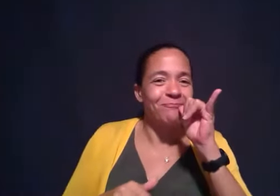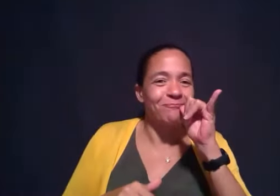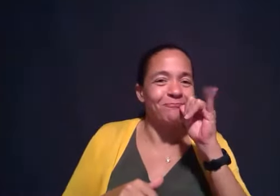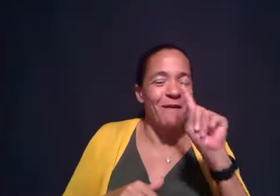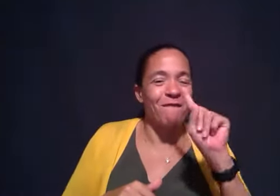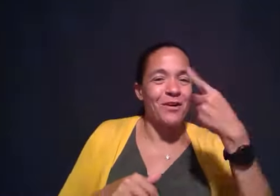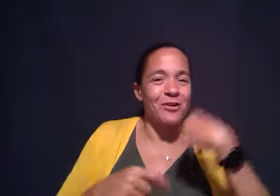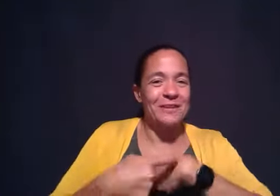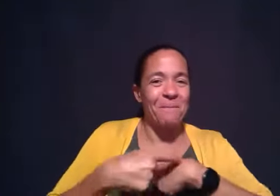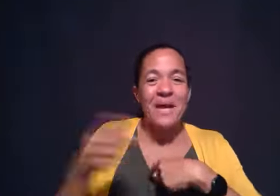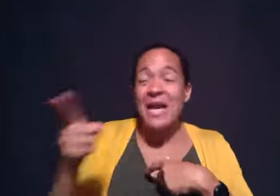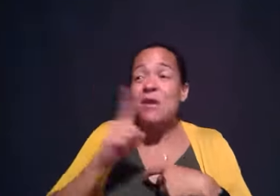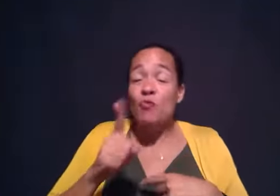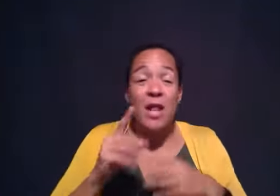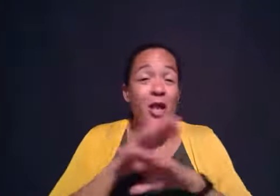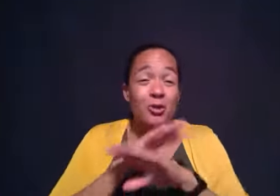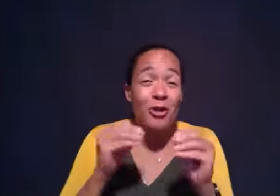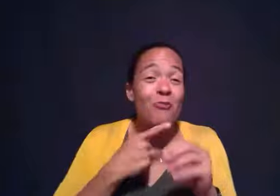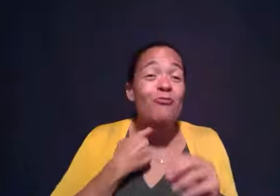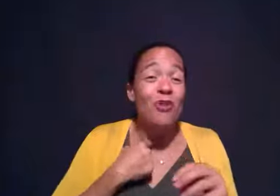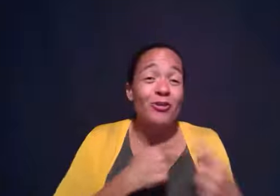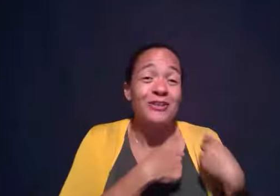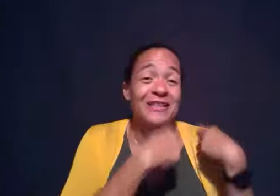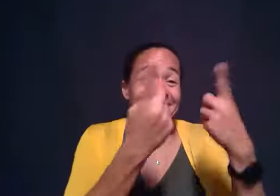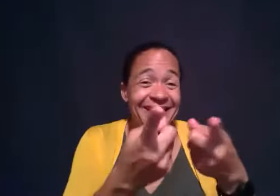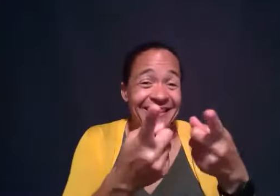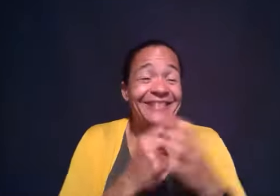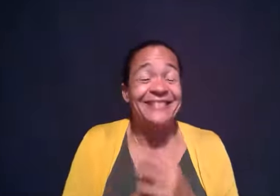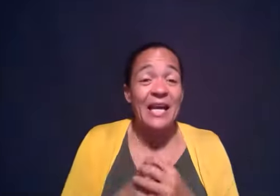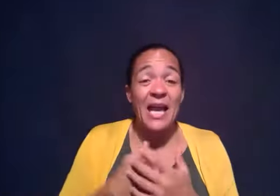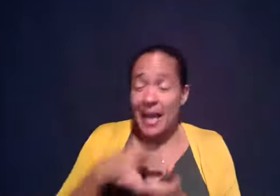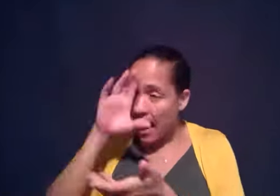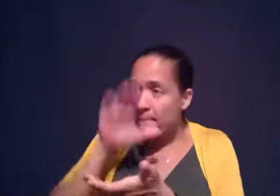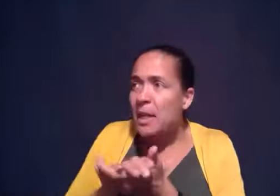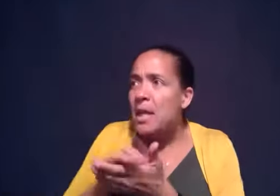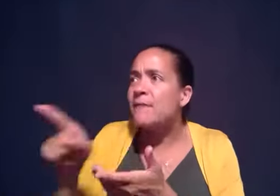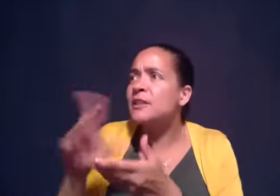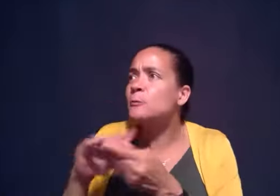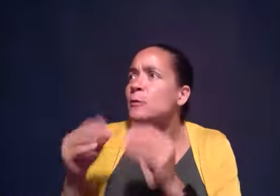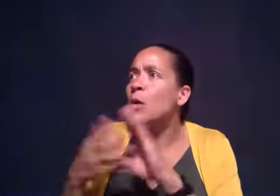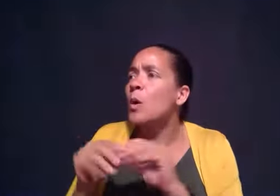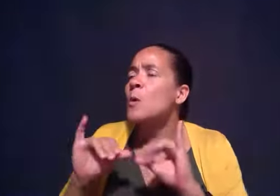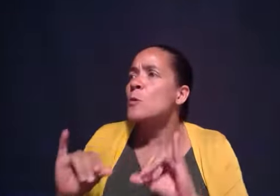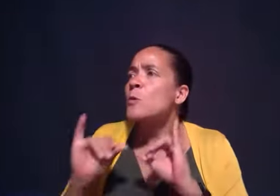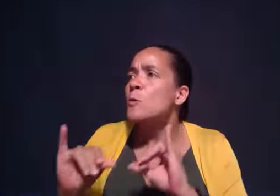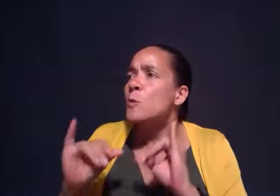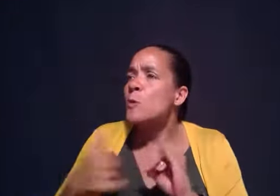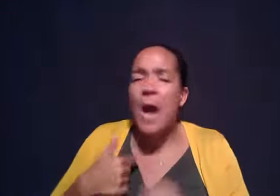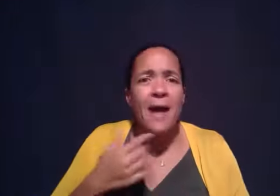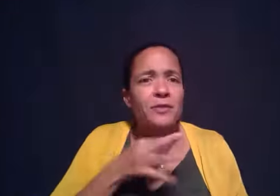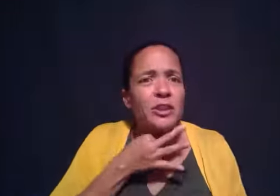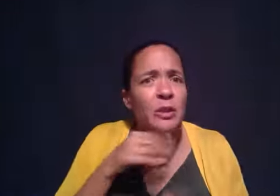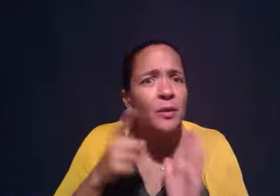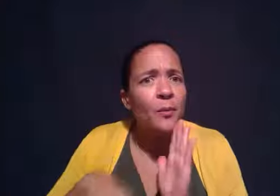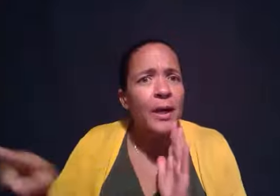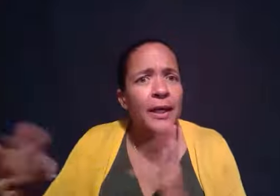a real long time. And I believed him. And I wanted what that guy had. And at the end of the meeting, I